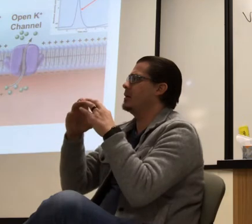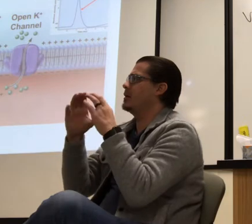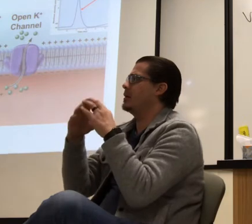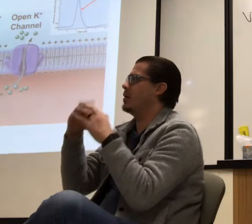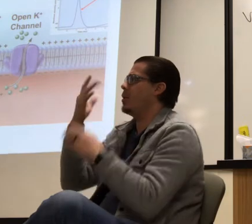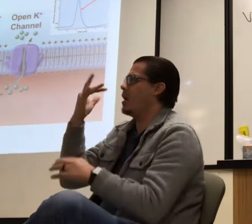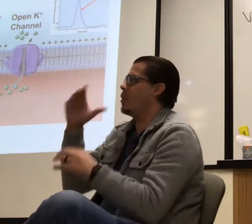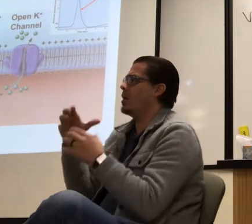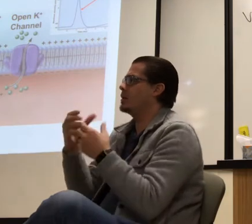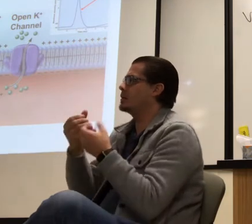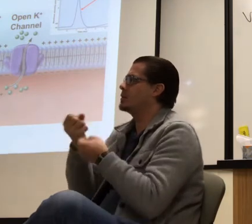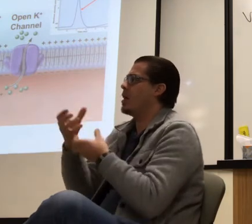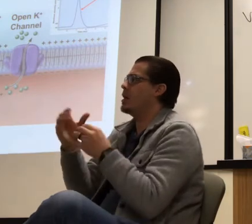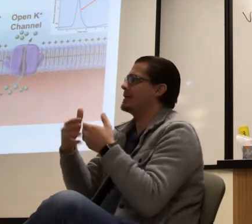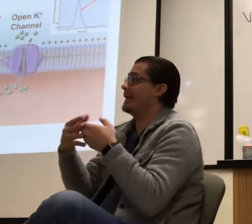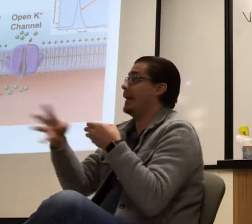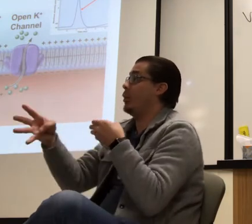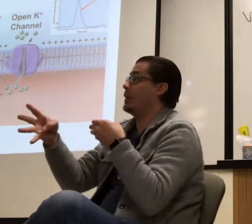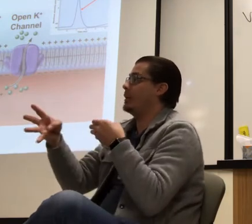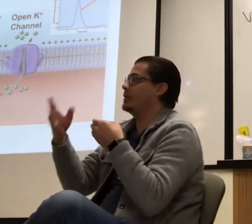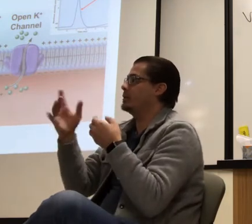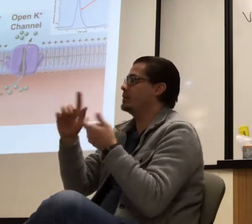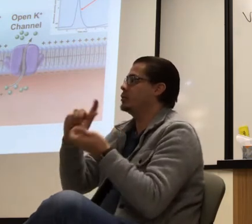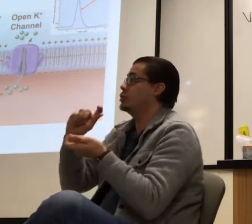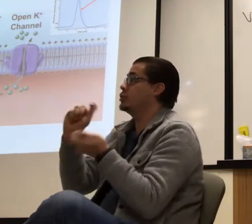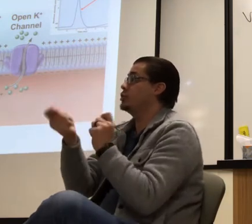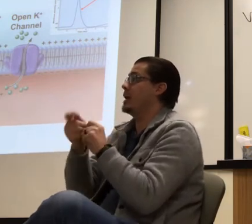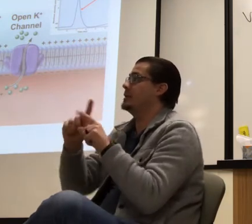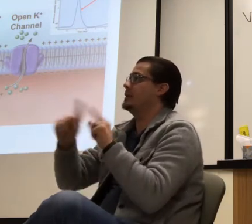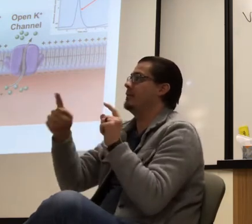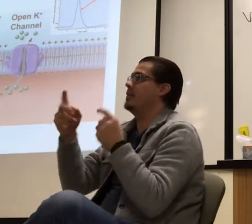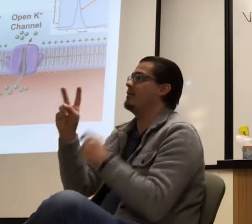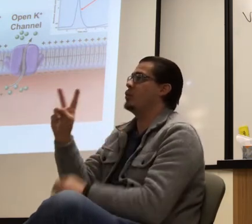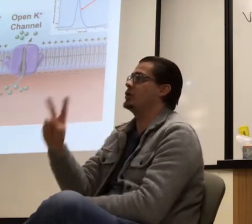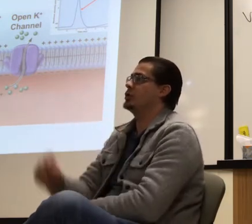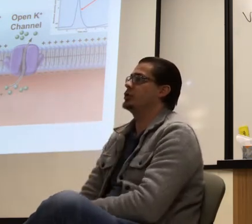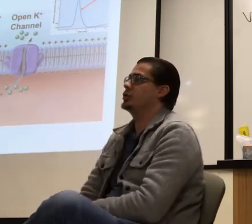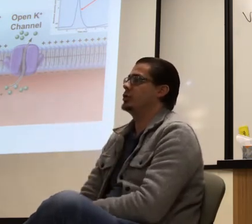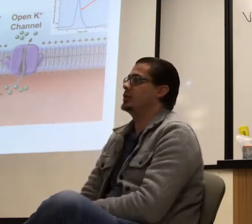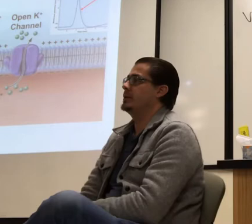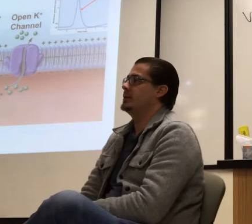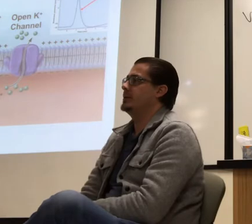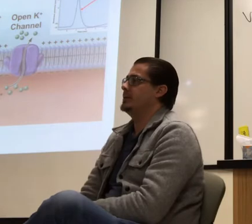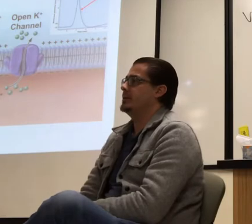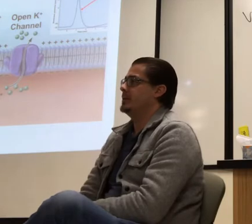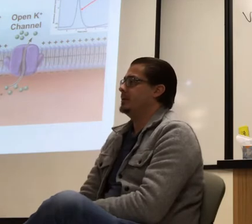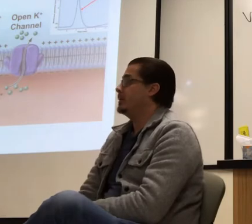What opens the gate is a change in voltage. Okay? So,